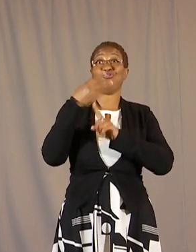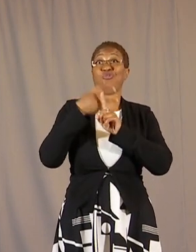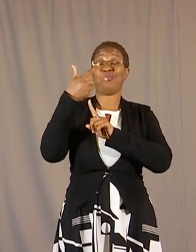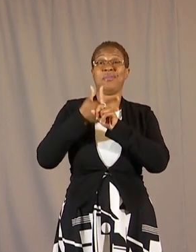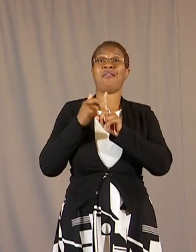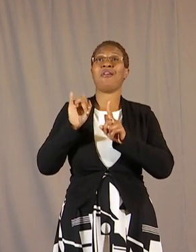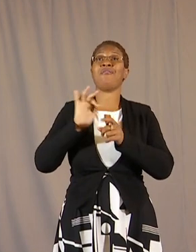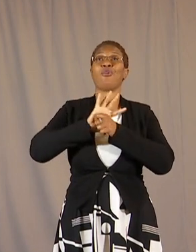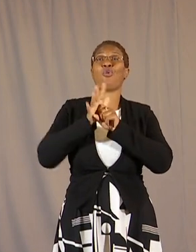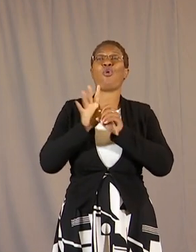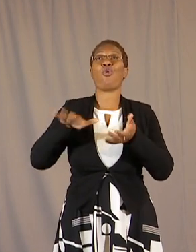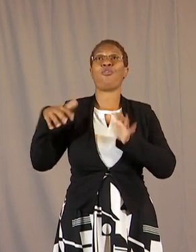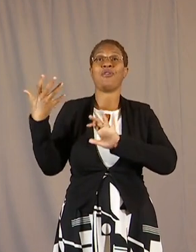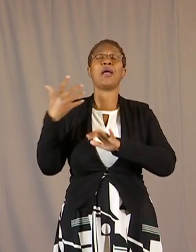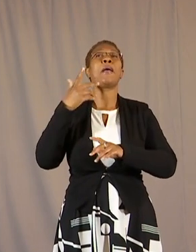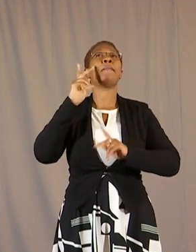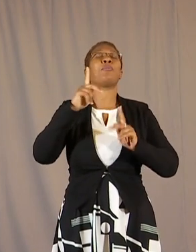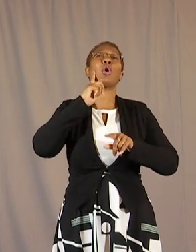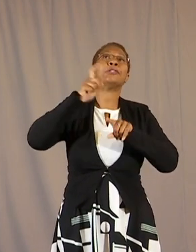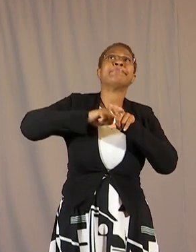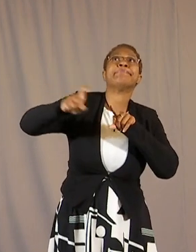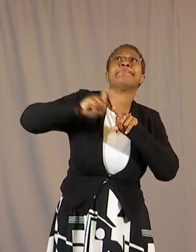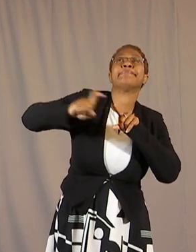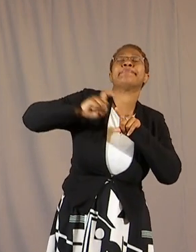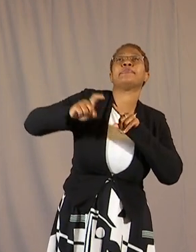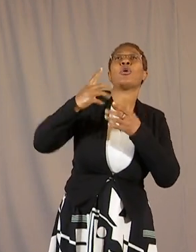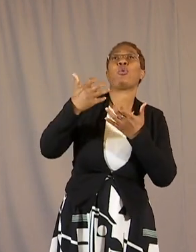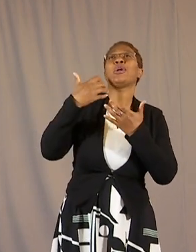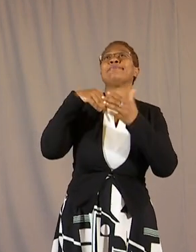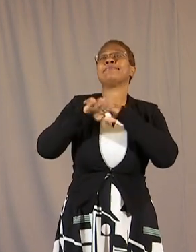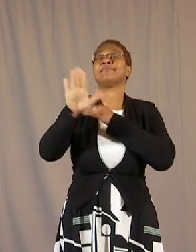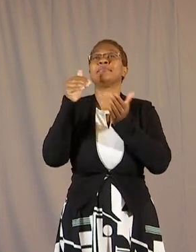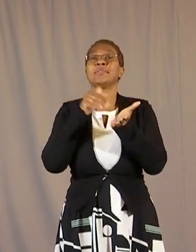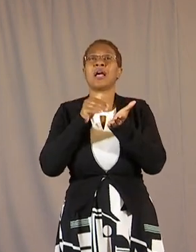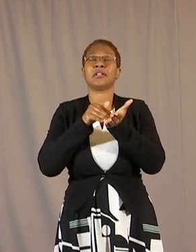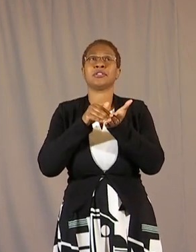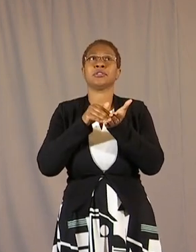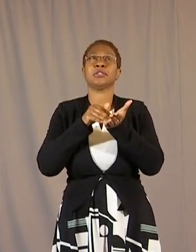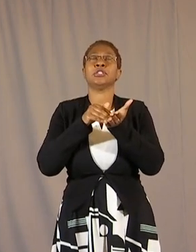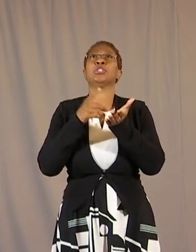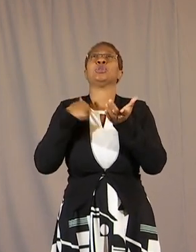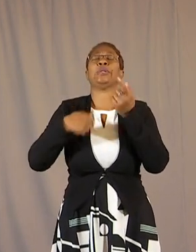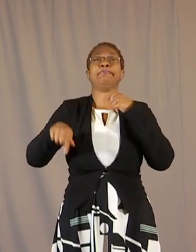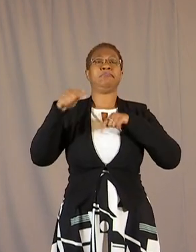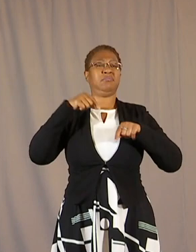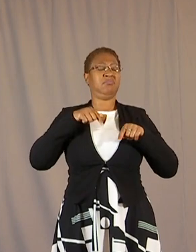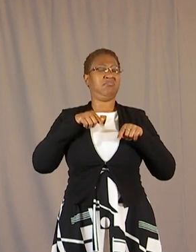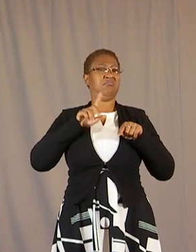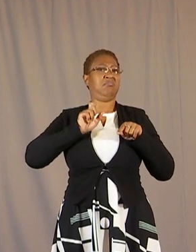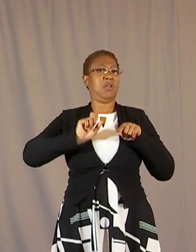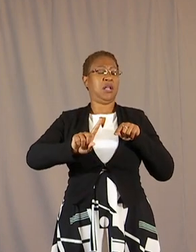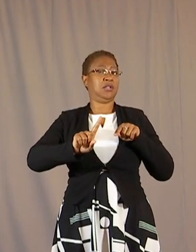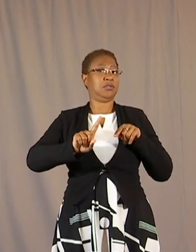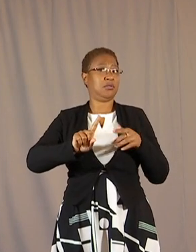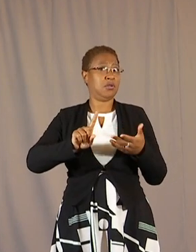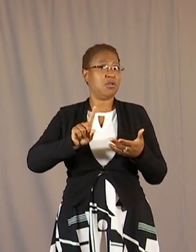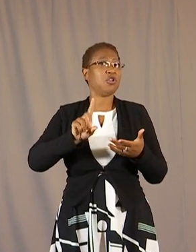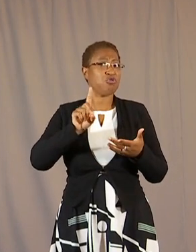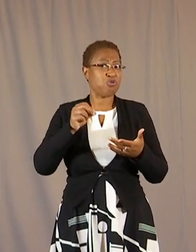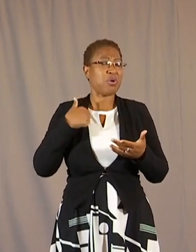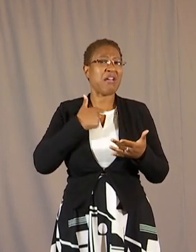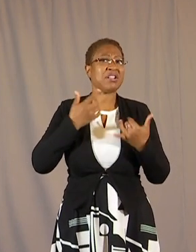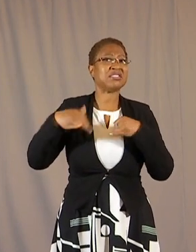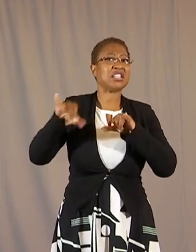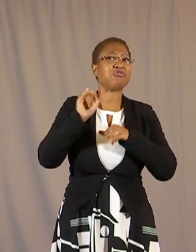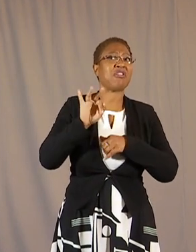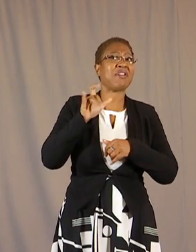because people were making phone calls. But the question was, then we began to say, well, are there standards of care? Should we in